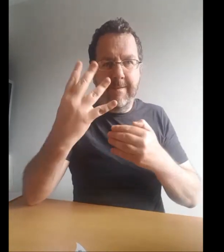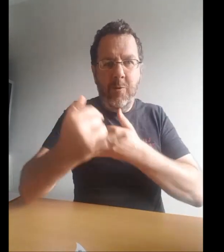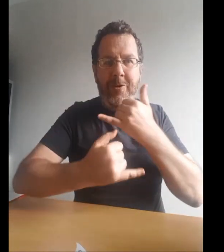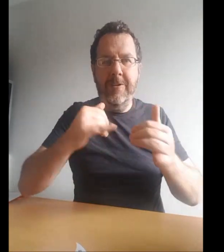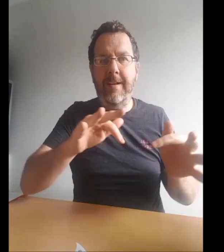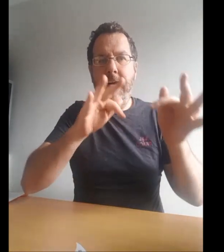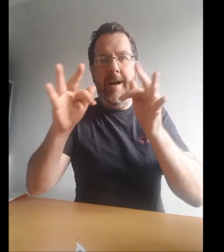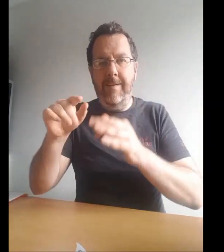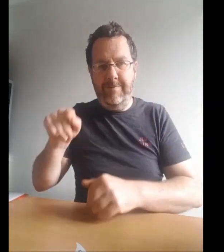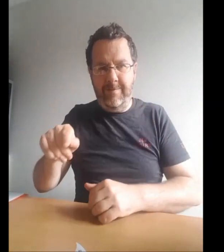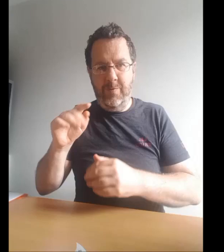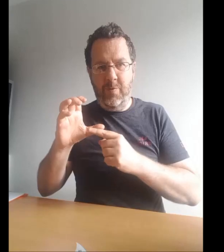Cork City case.